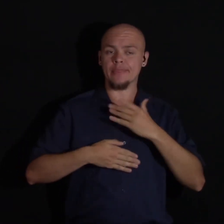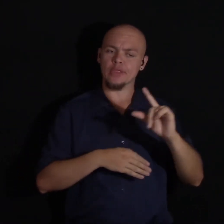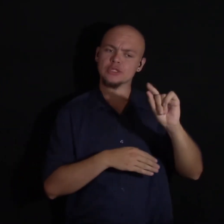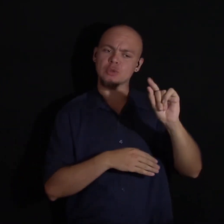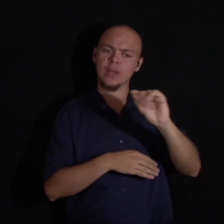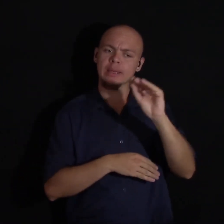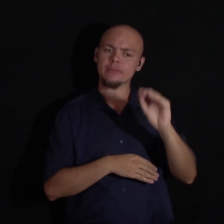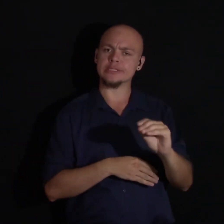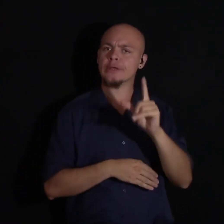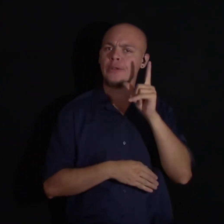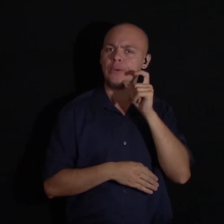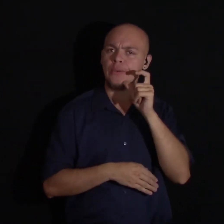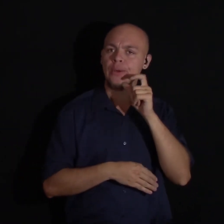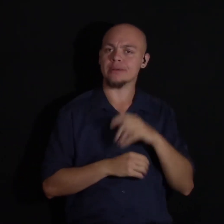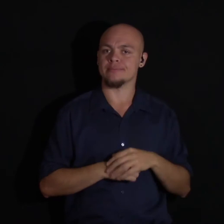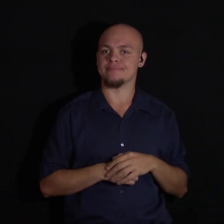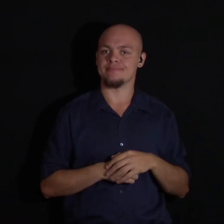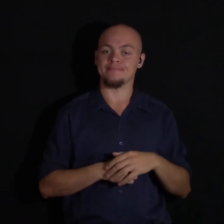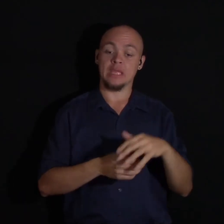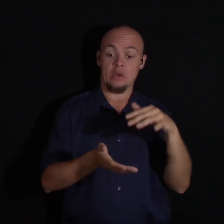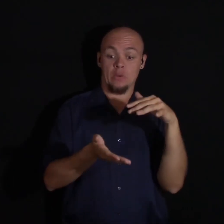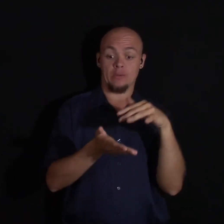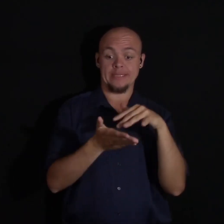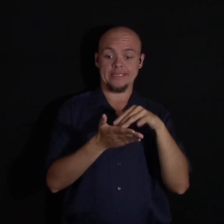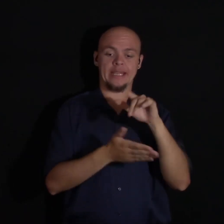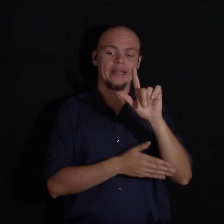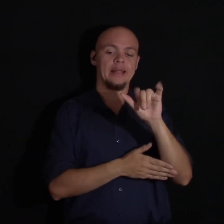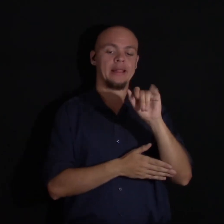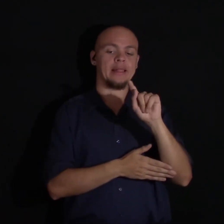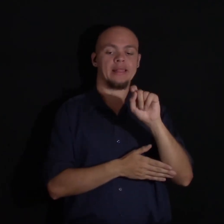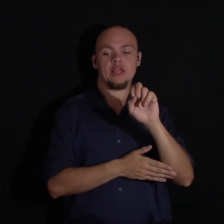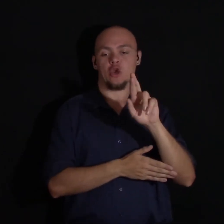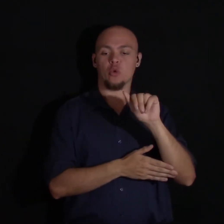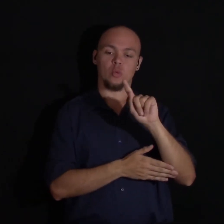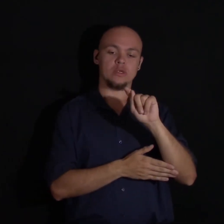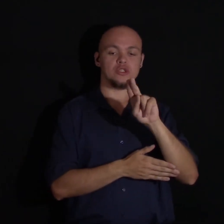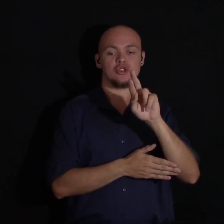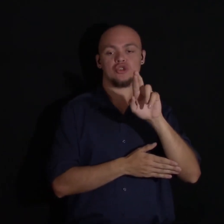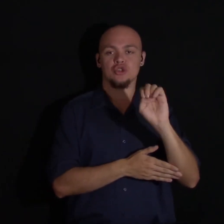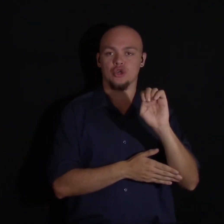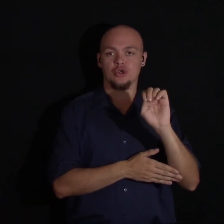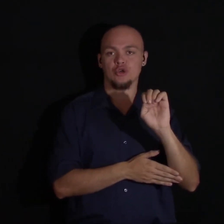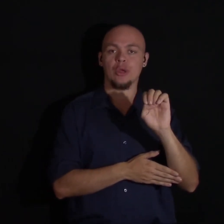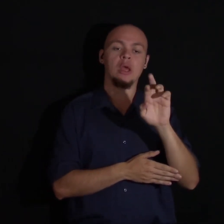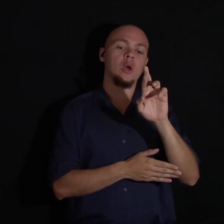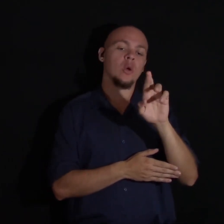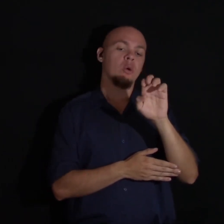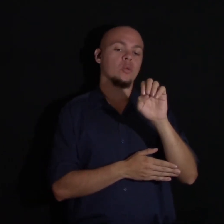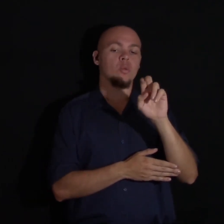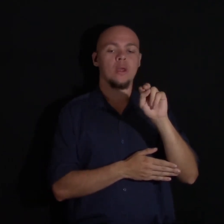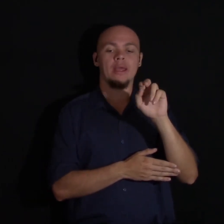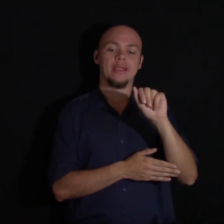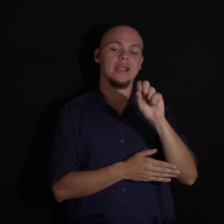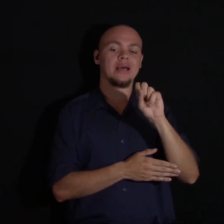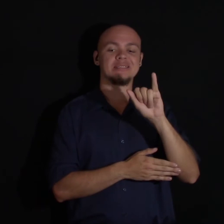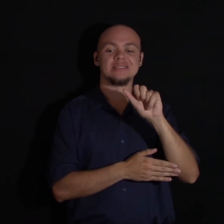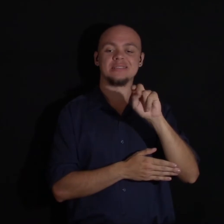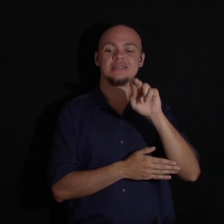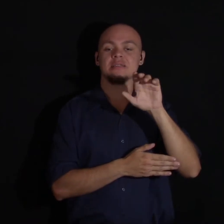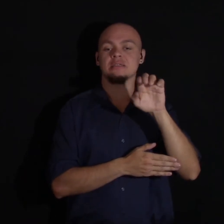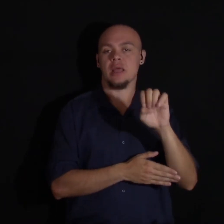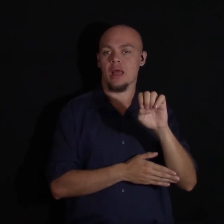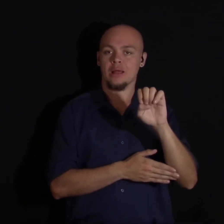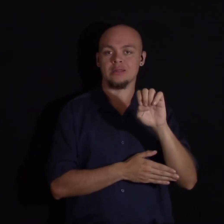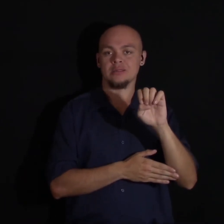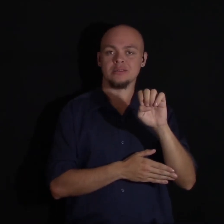Well, we had studied literature and Renaissance rhetoric, and we were the theater people and the history